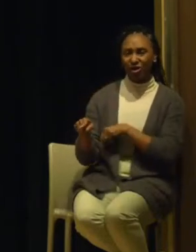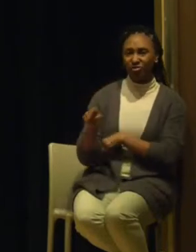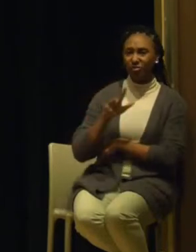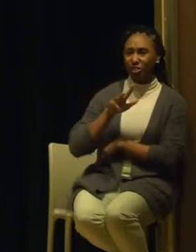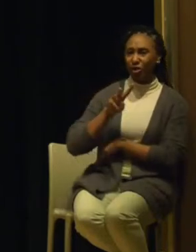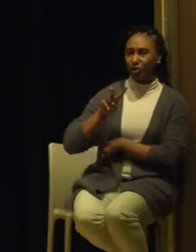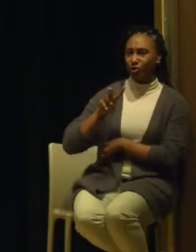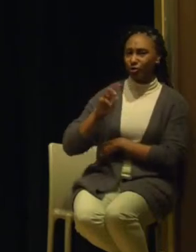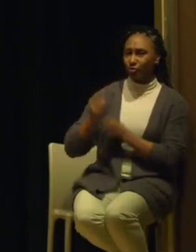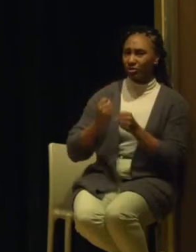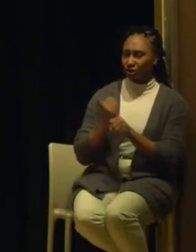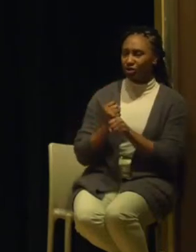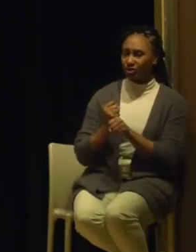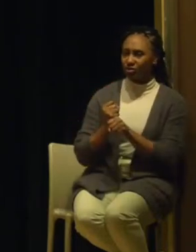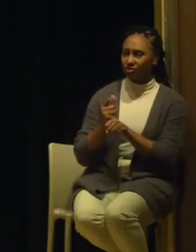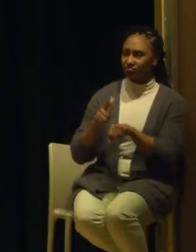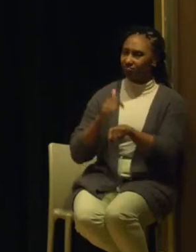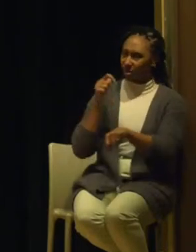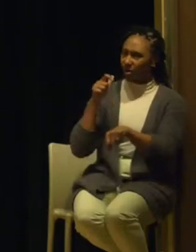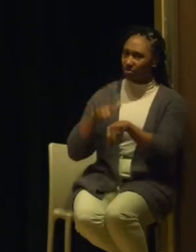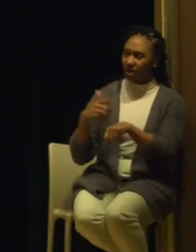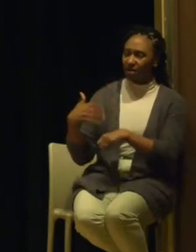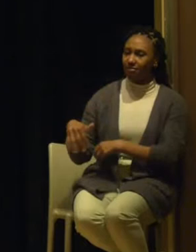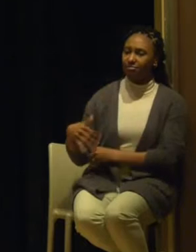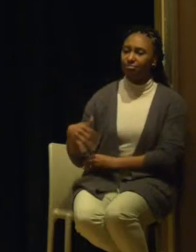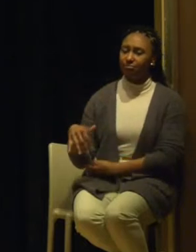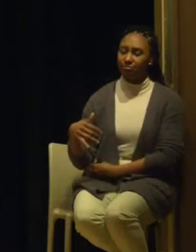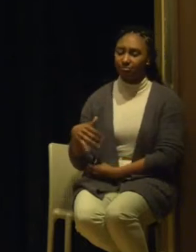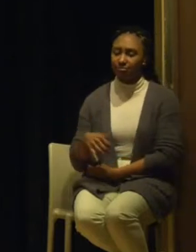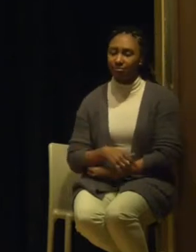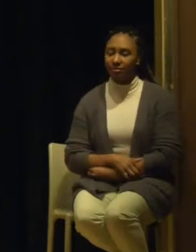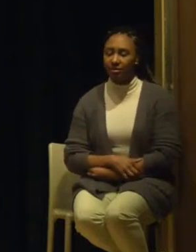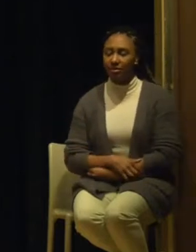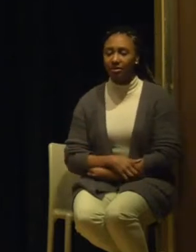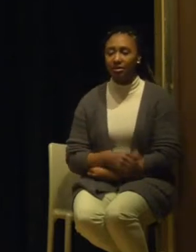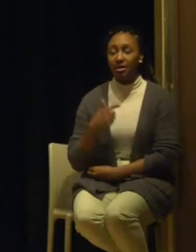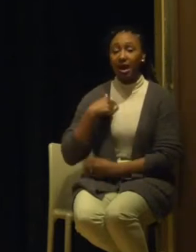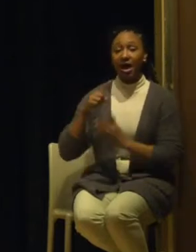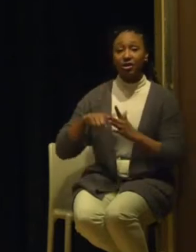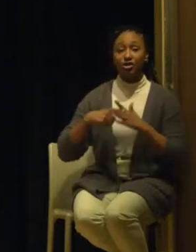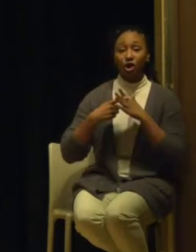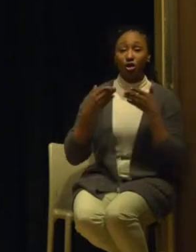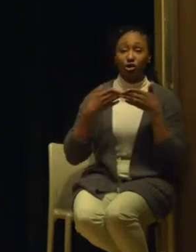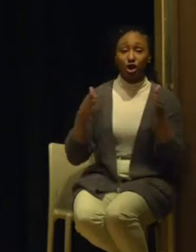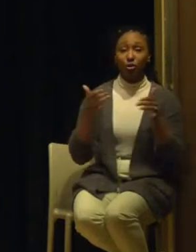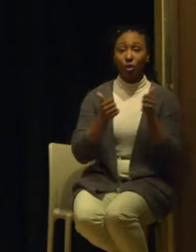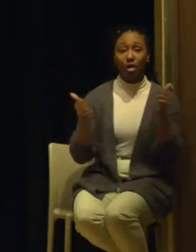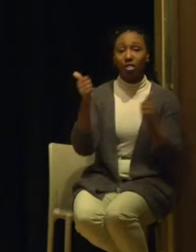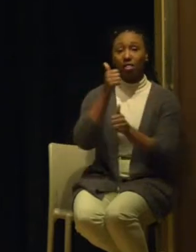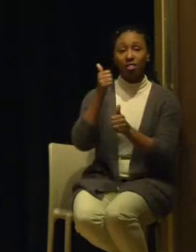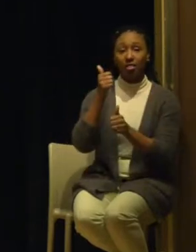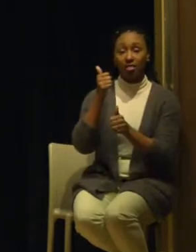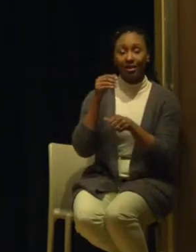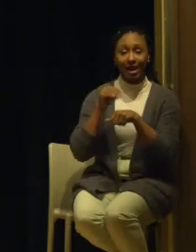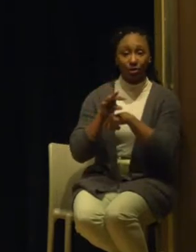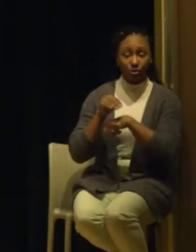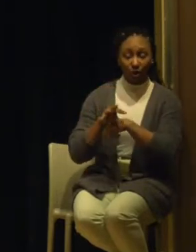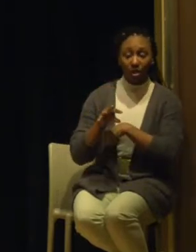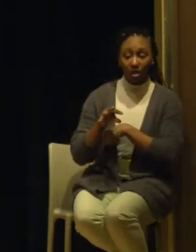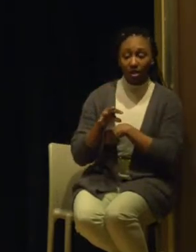time. Yeah. I started out as general counsel, vice president and general counsel